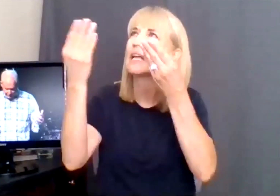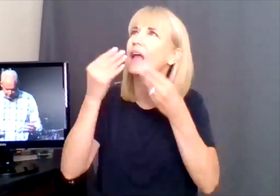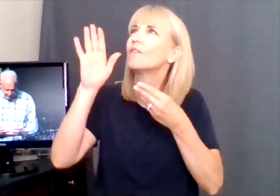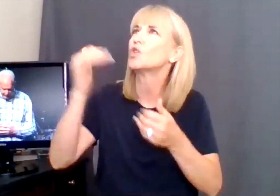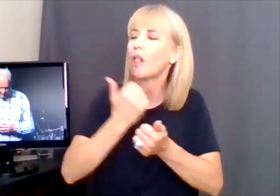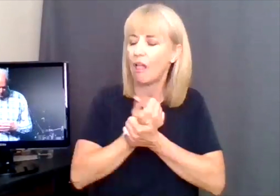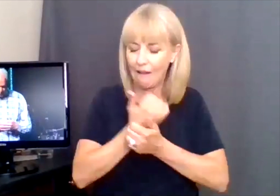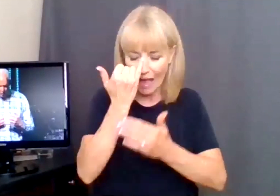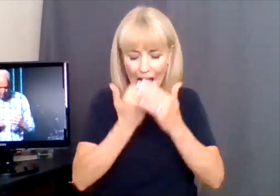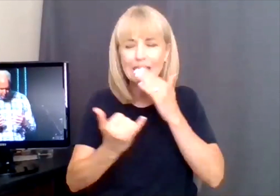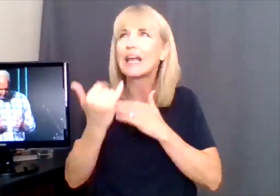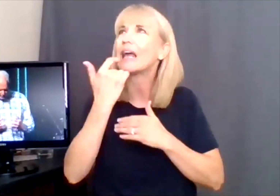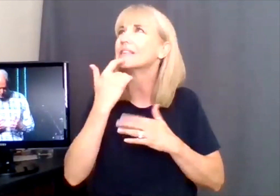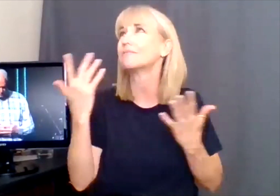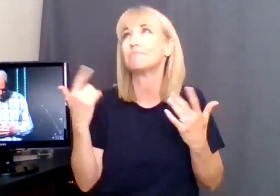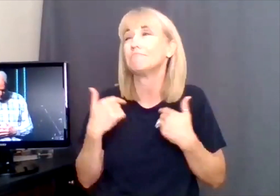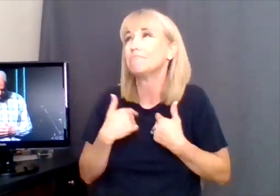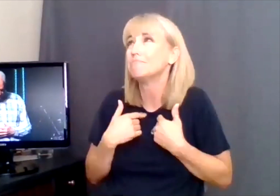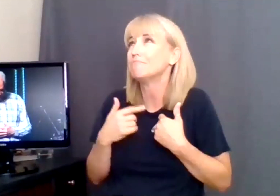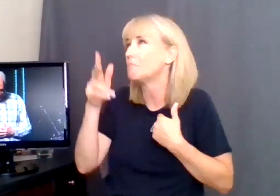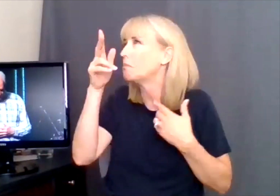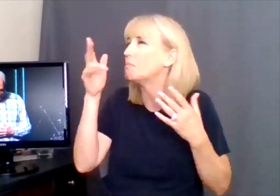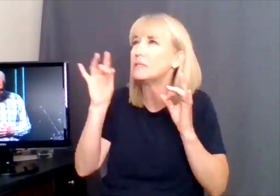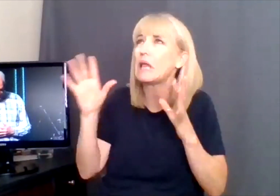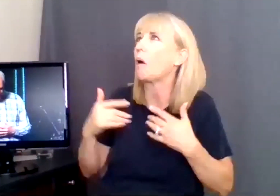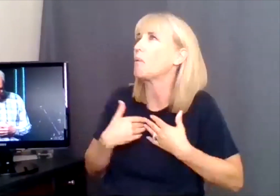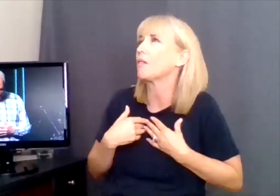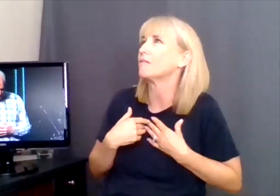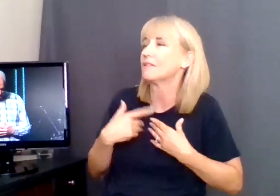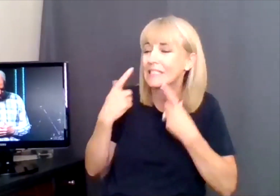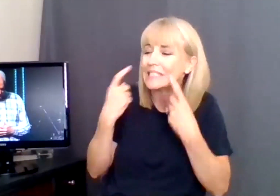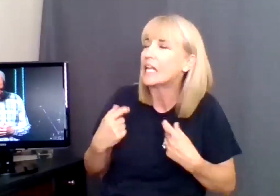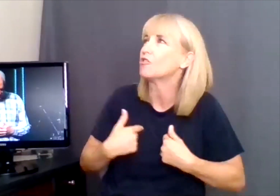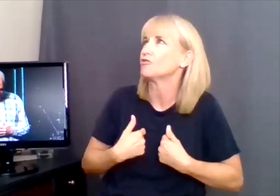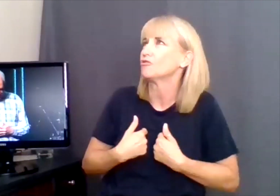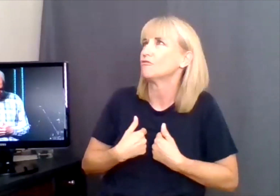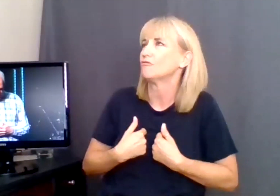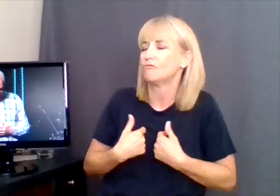As Isaiah said, woe is me. I'm a sinner.